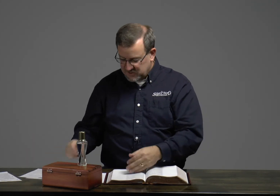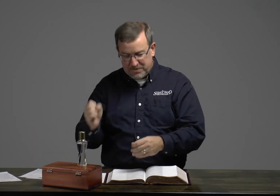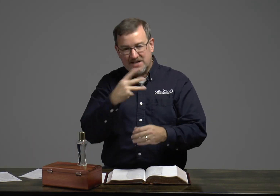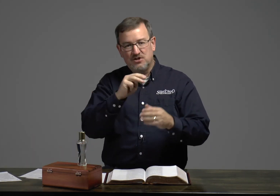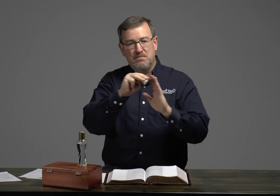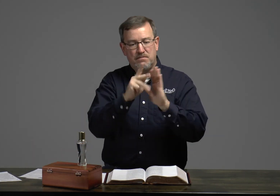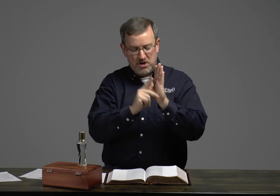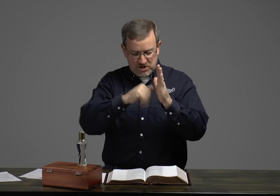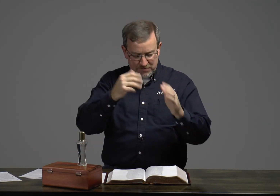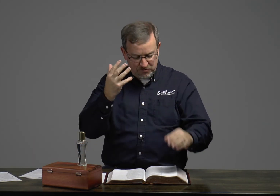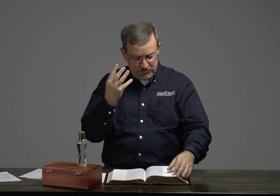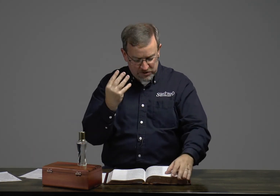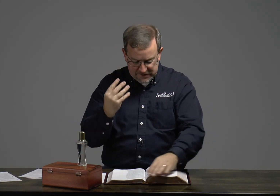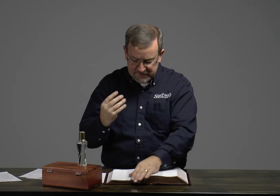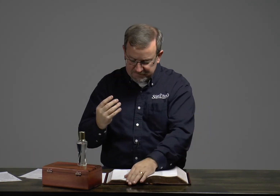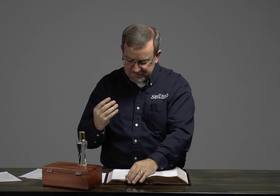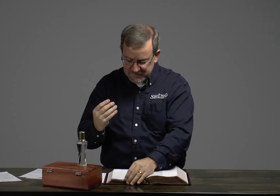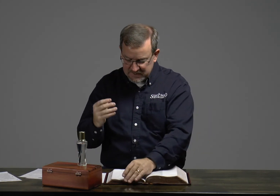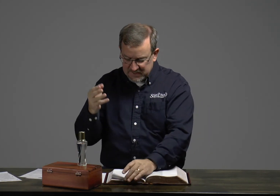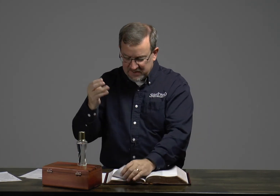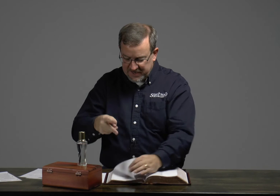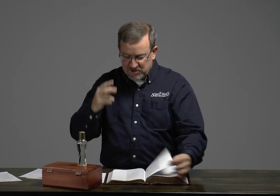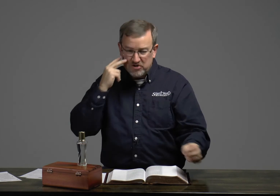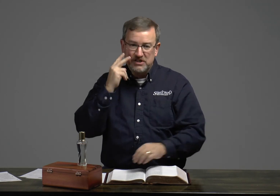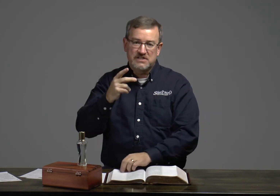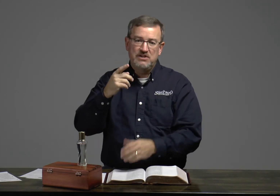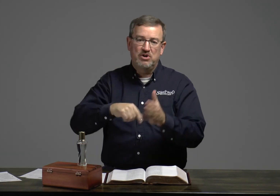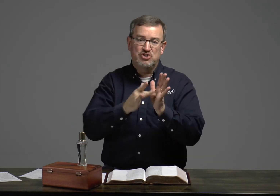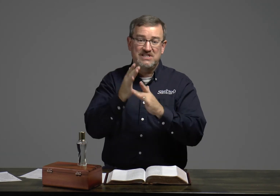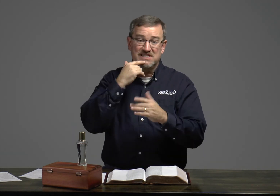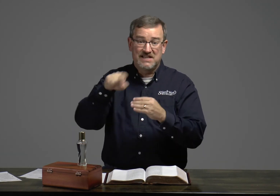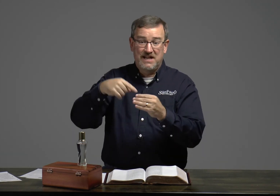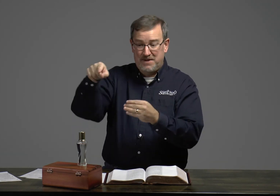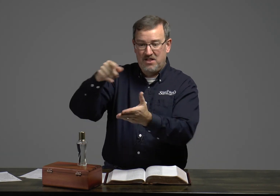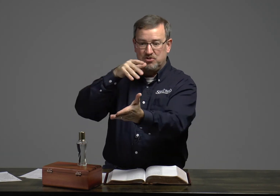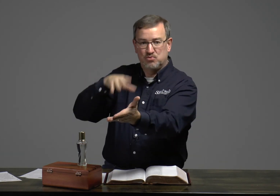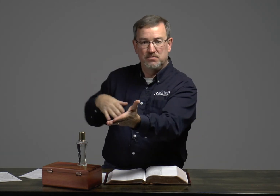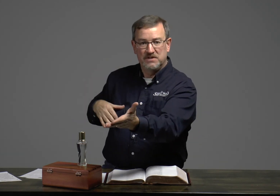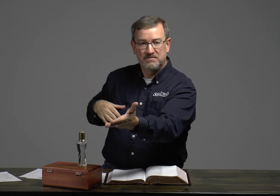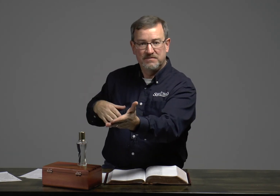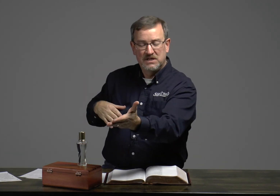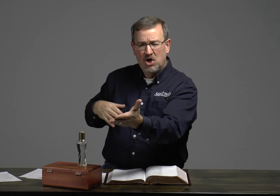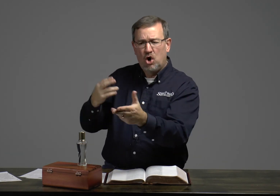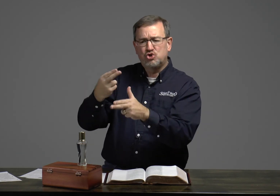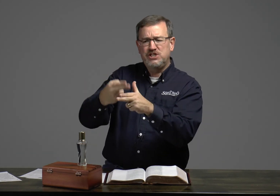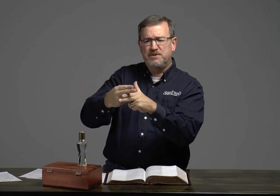go back to Mark chapter 14, there you're going to see what Jesus said about this woman. Oh, she's been